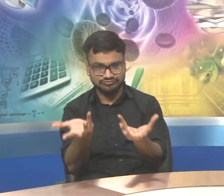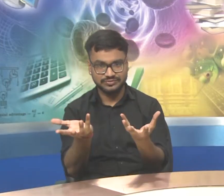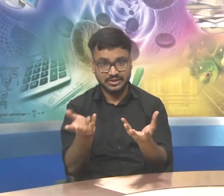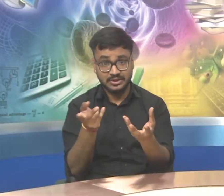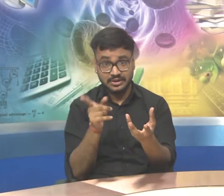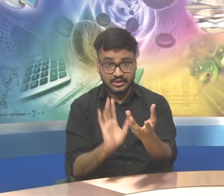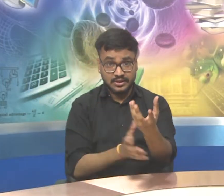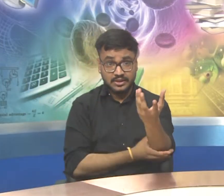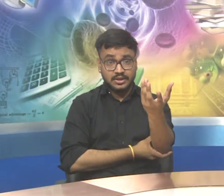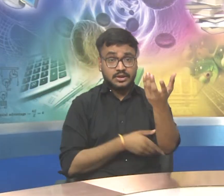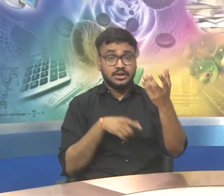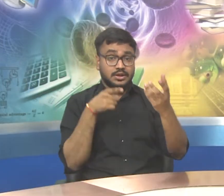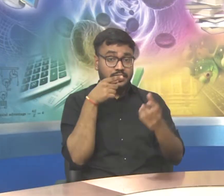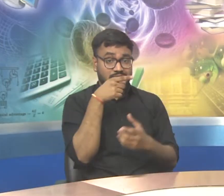We are making salt solution